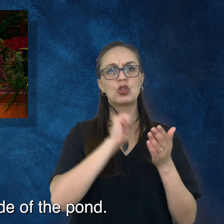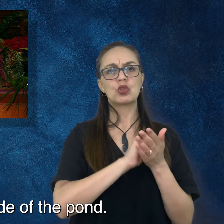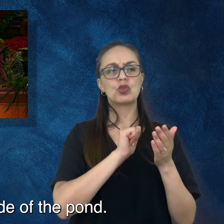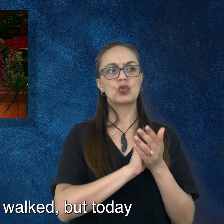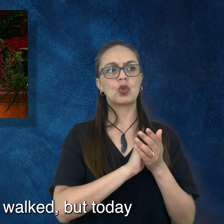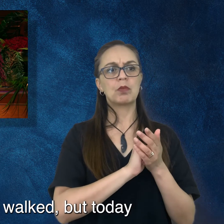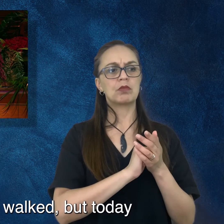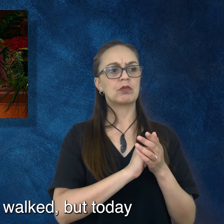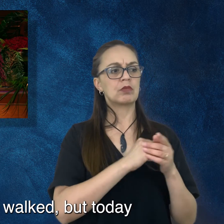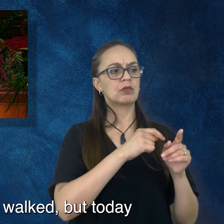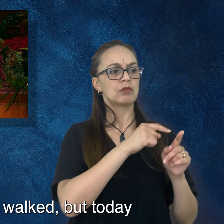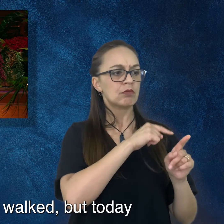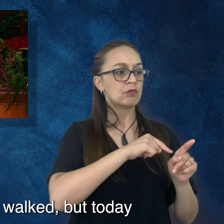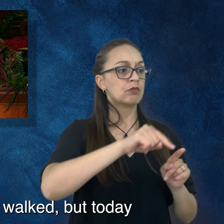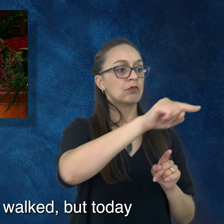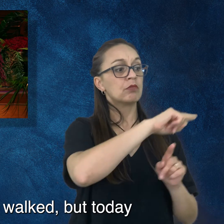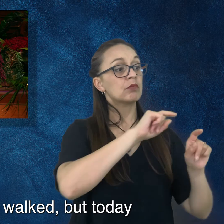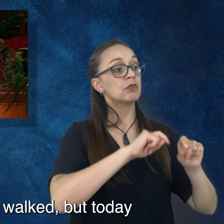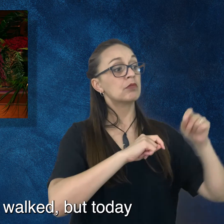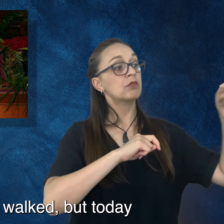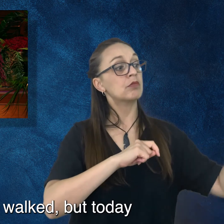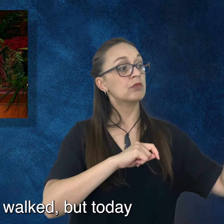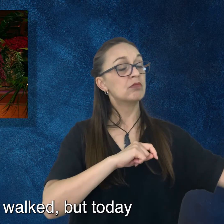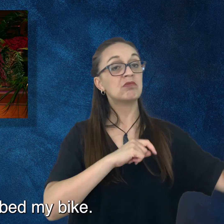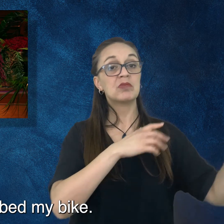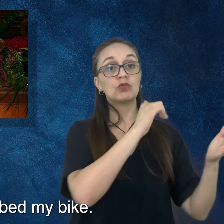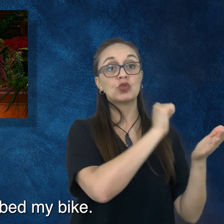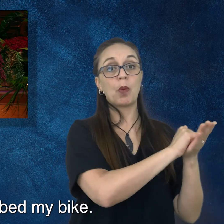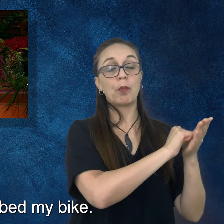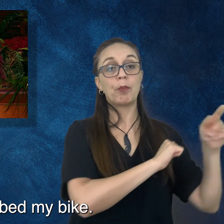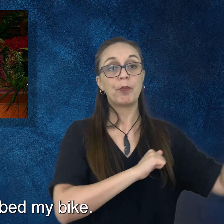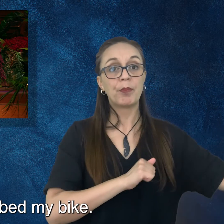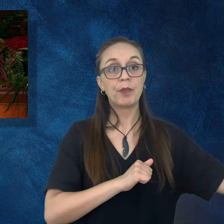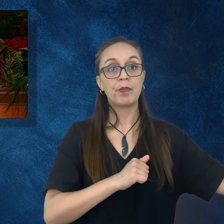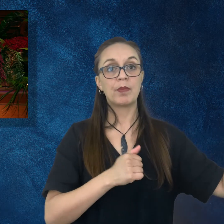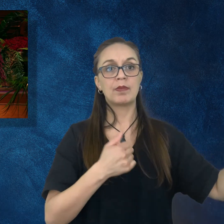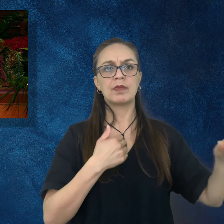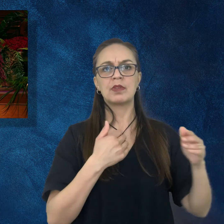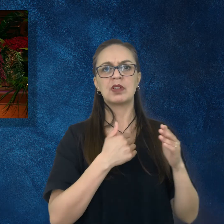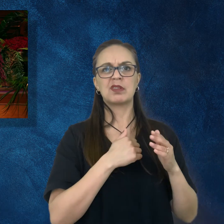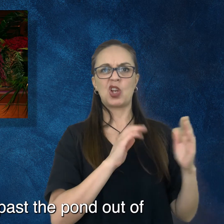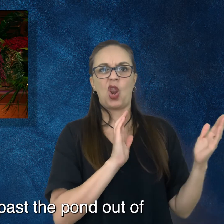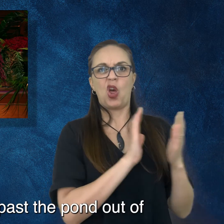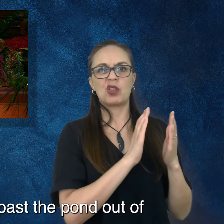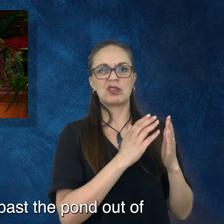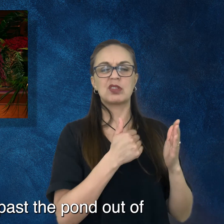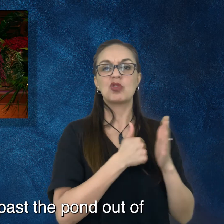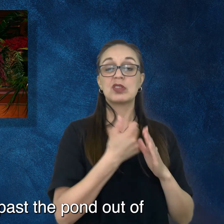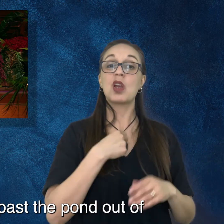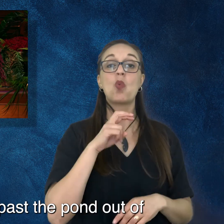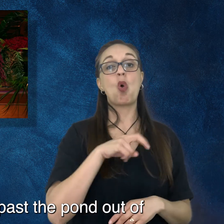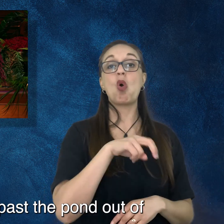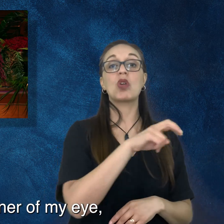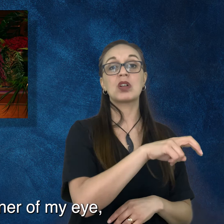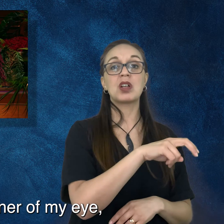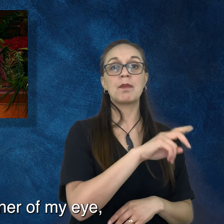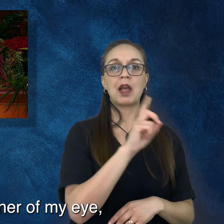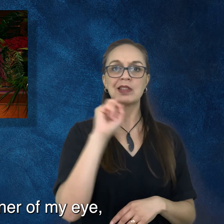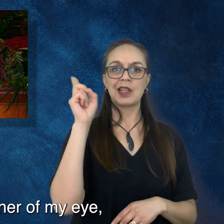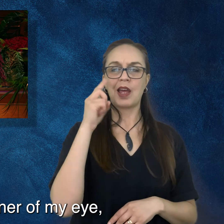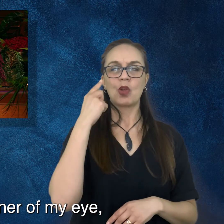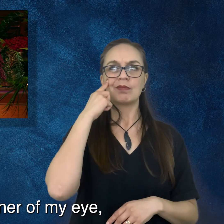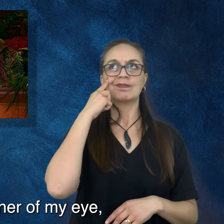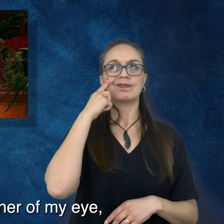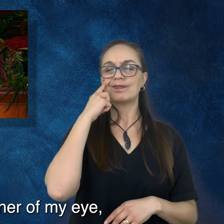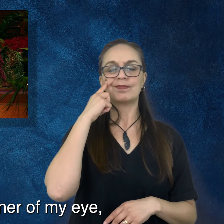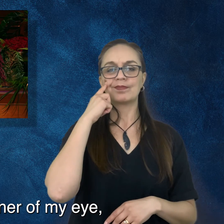pond. We usually walked, but today I grabbed my bike. While riding past the pond out of the corner of